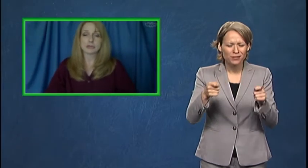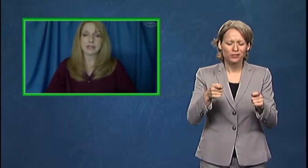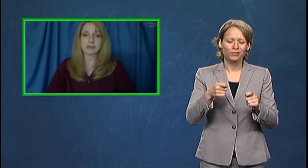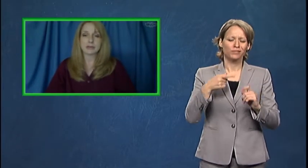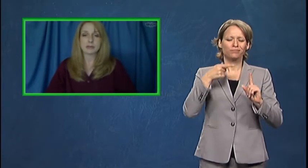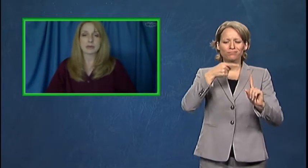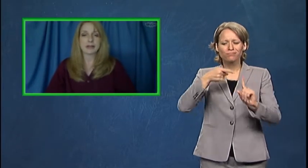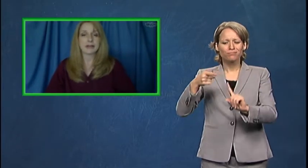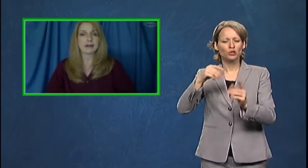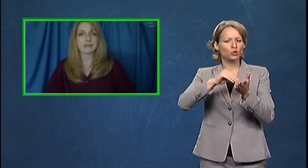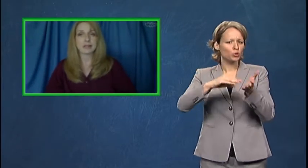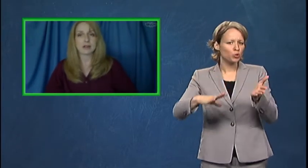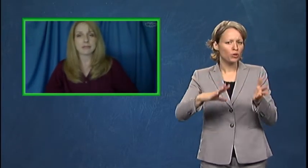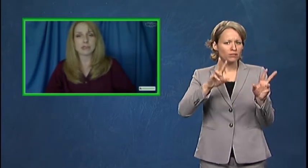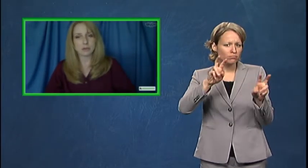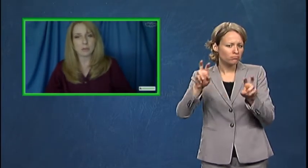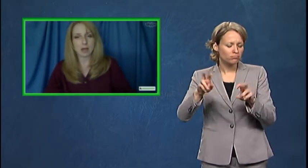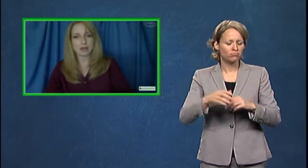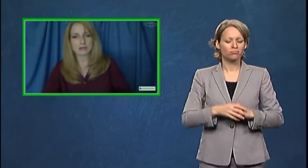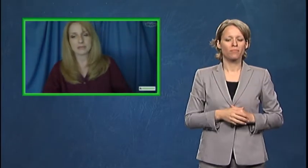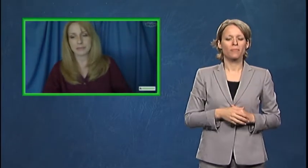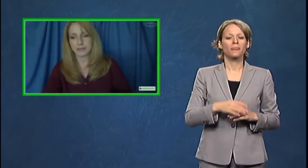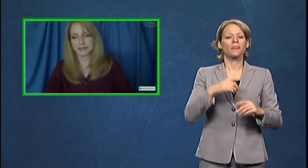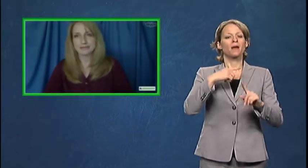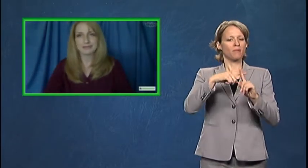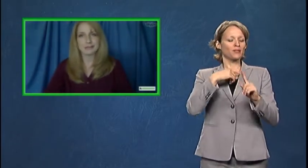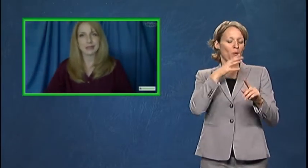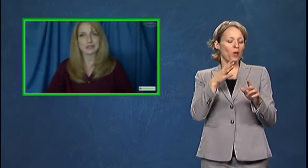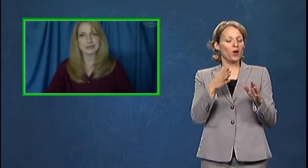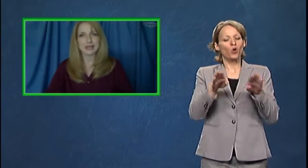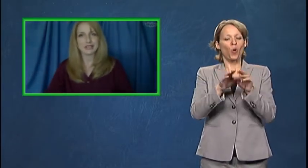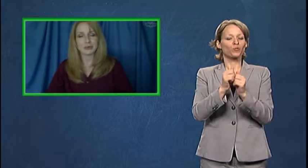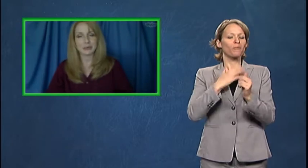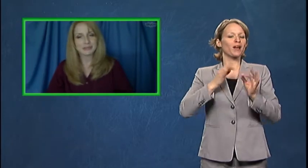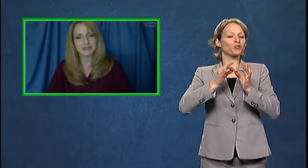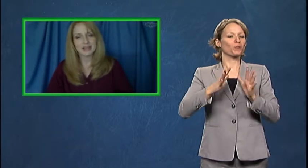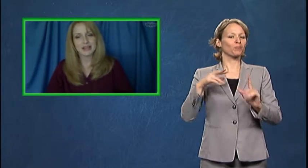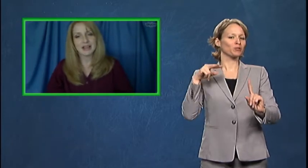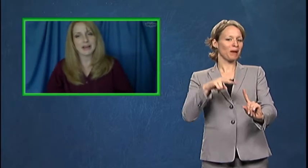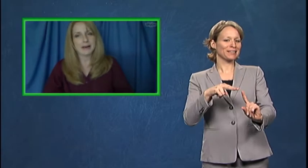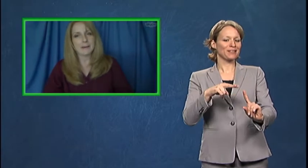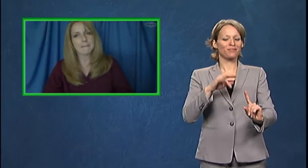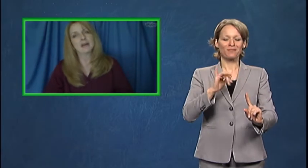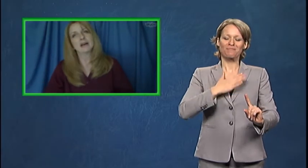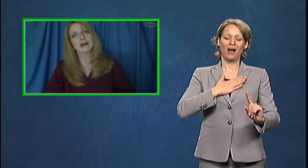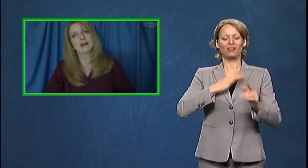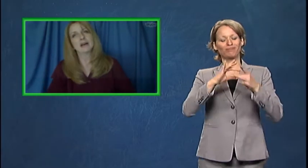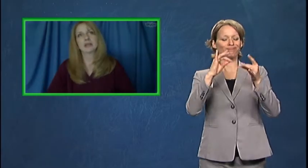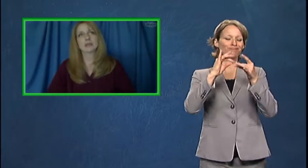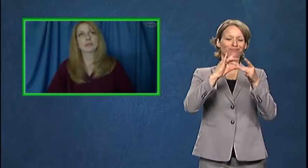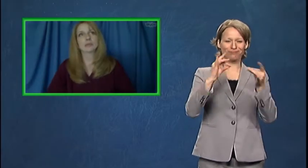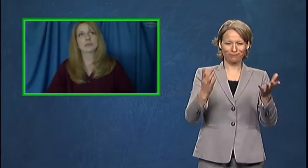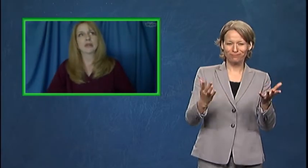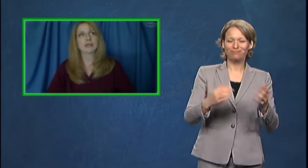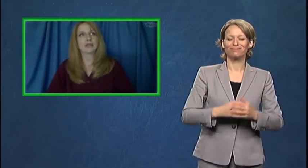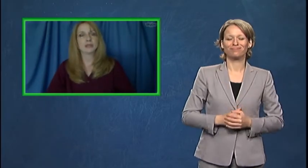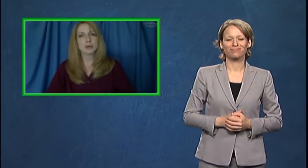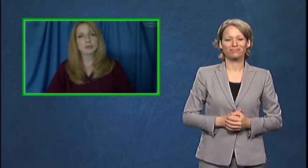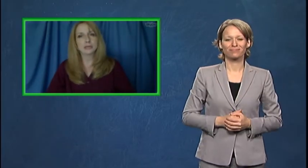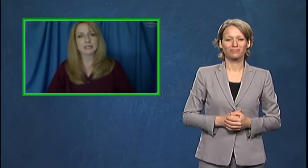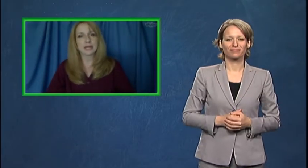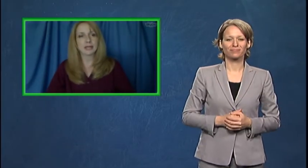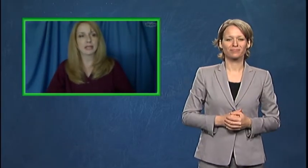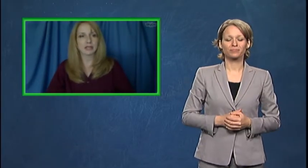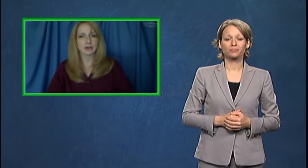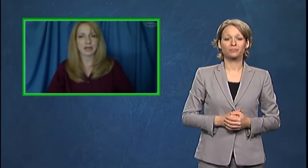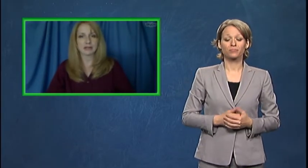interpreter standards where I kind of get on my soapbox, but we all do that, don't we? I should tell you that the approach